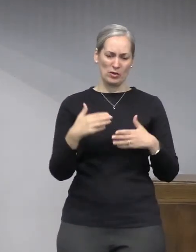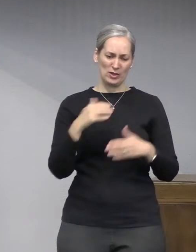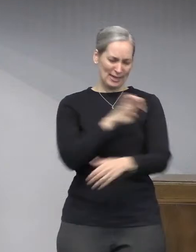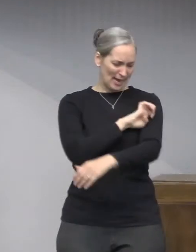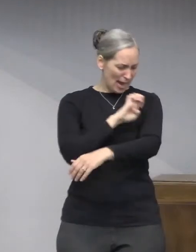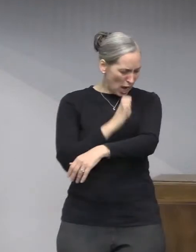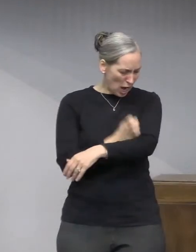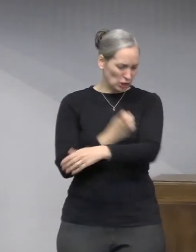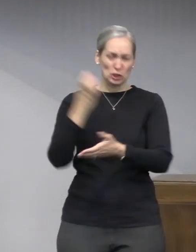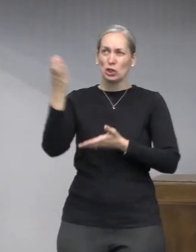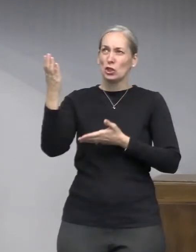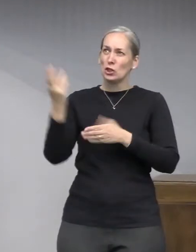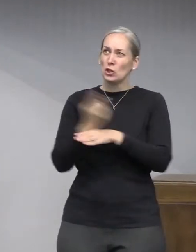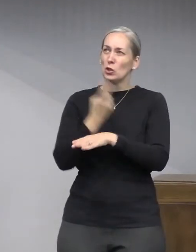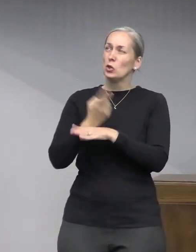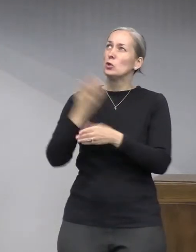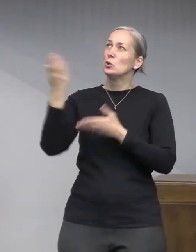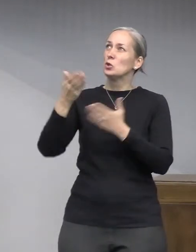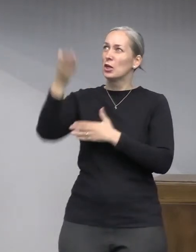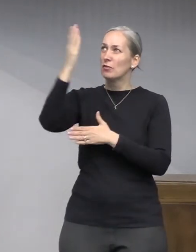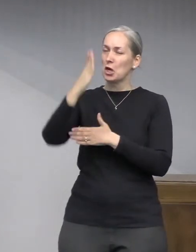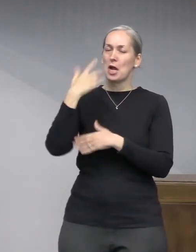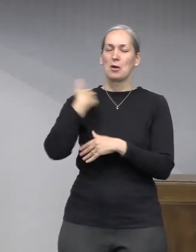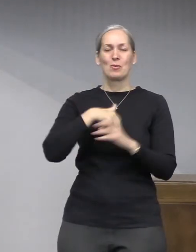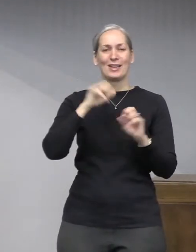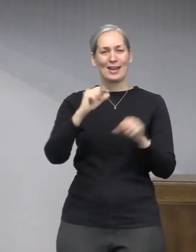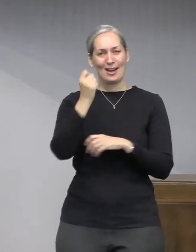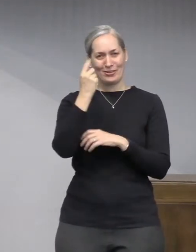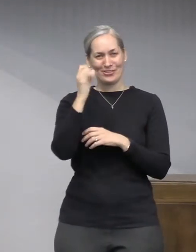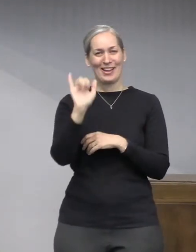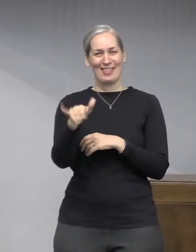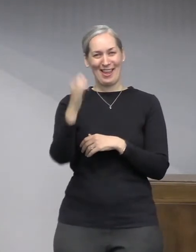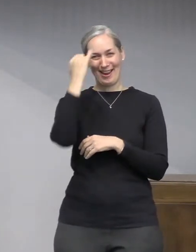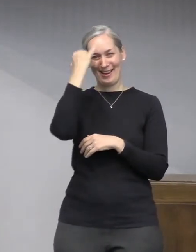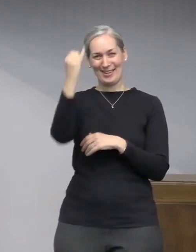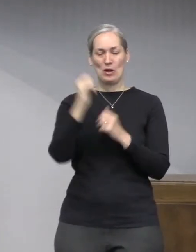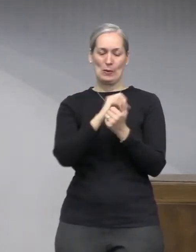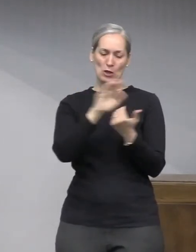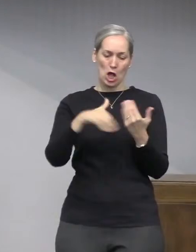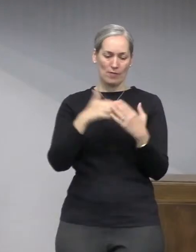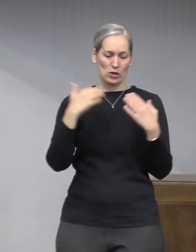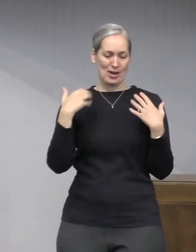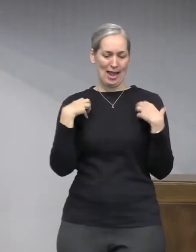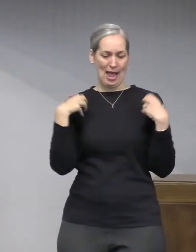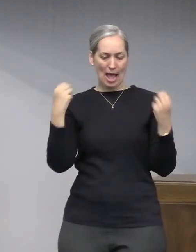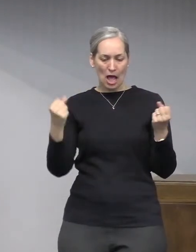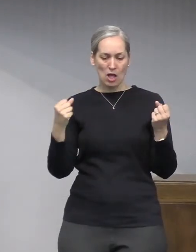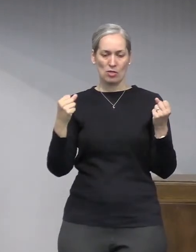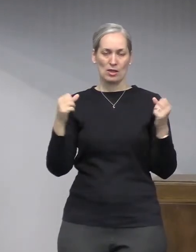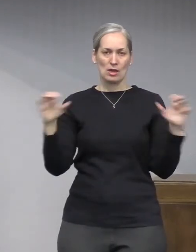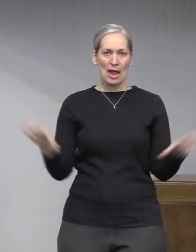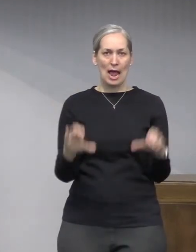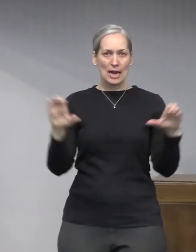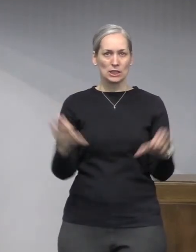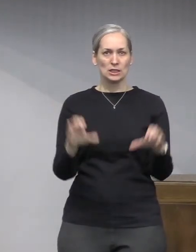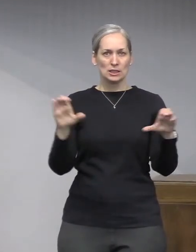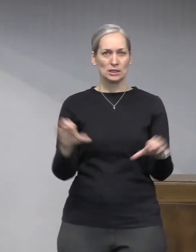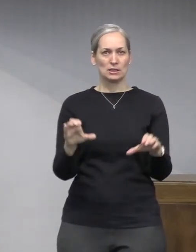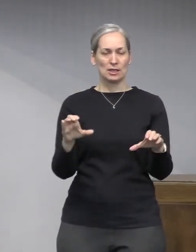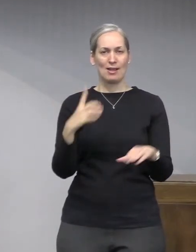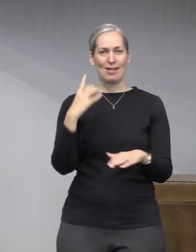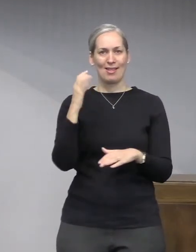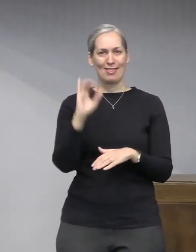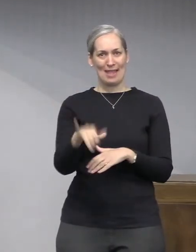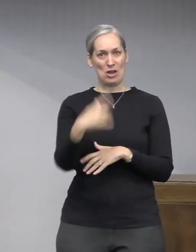energy. There's something I think we can relate to in this context. With all of your health, with all of your actions. That's what one of the schools